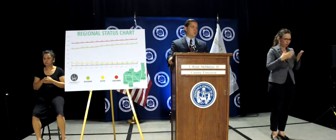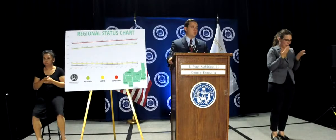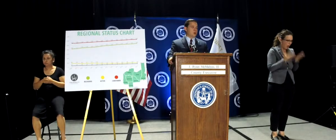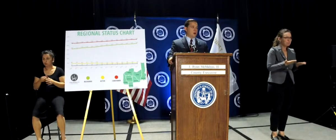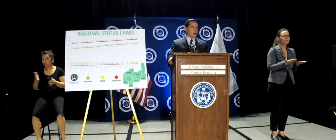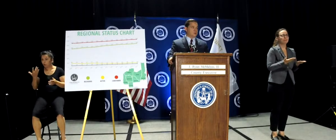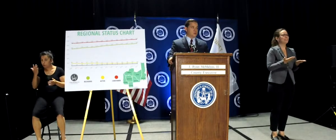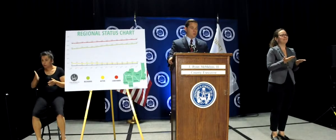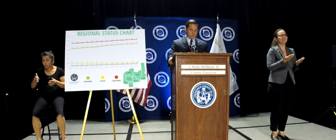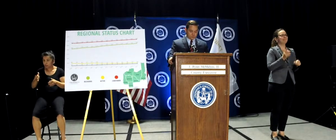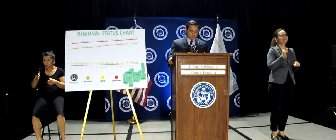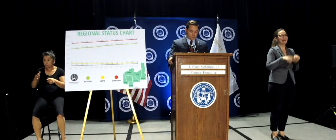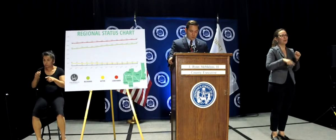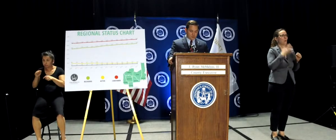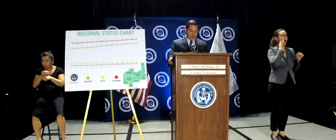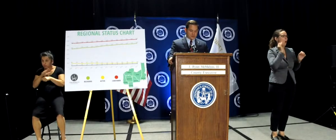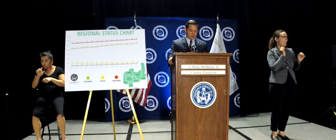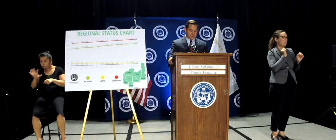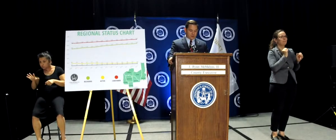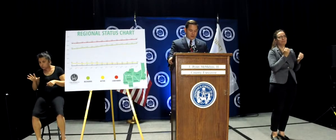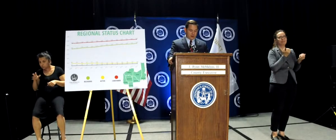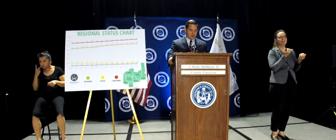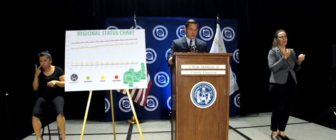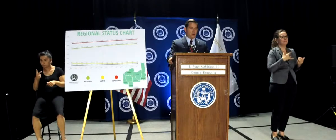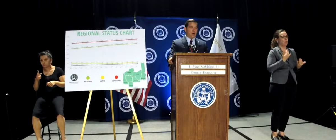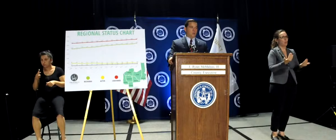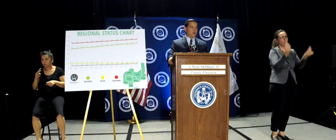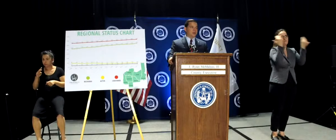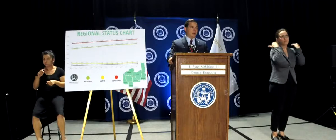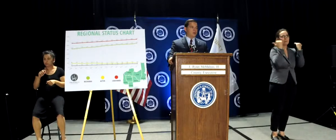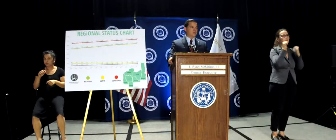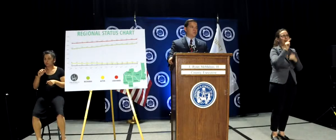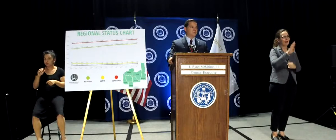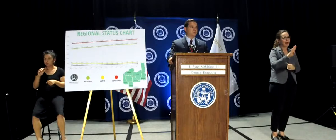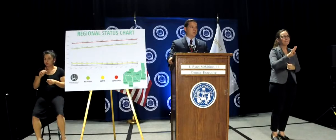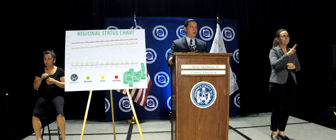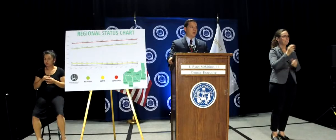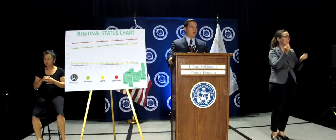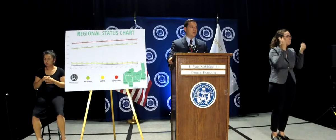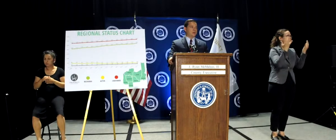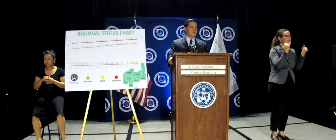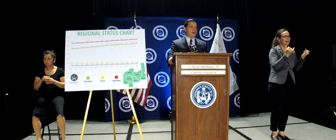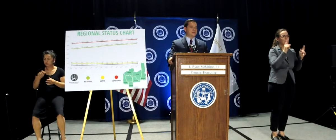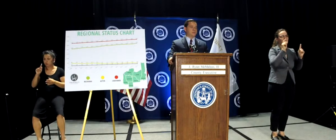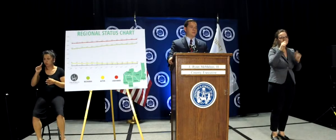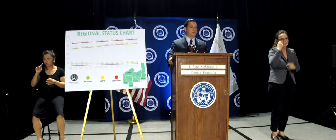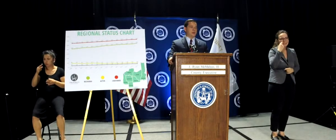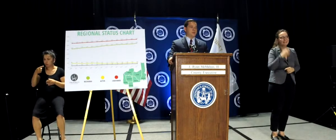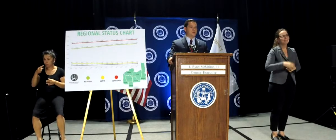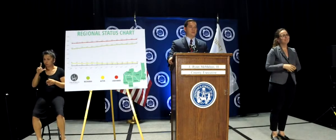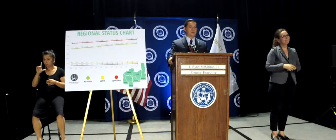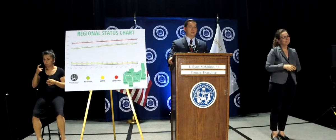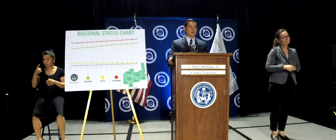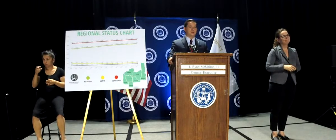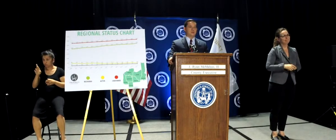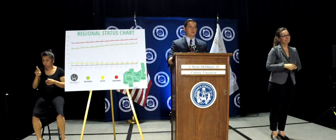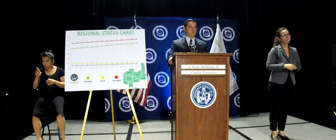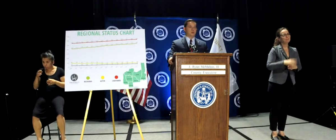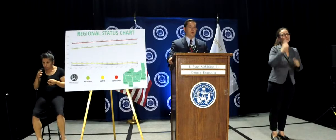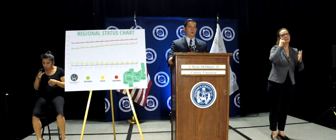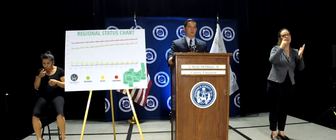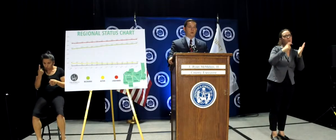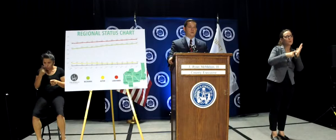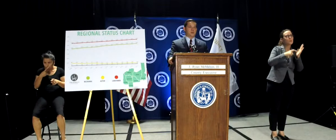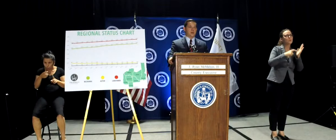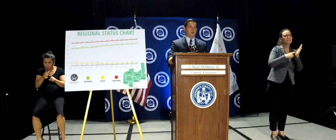can. So that's something that we acknowledge. It is not something that is unique here to Central